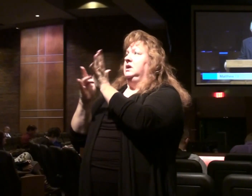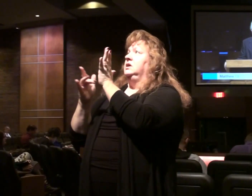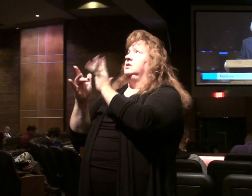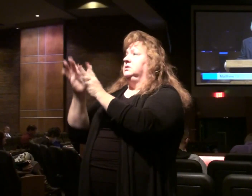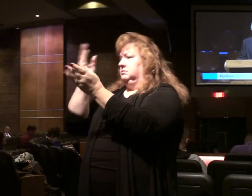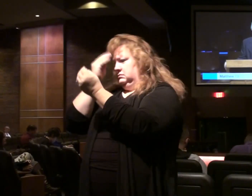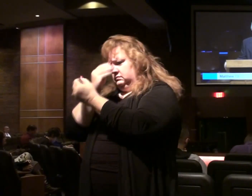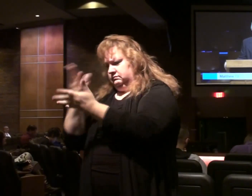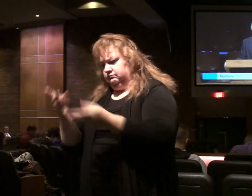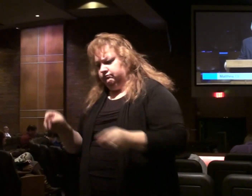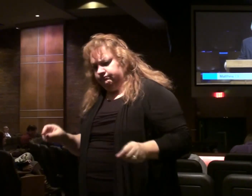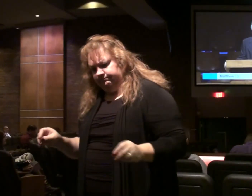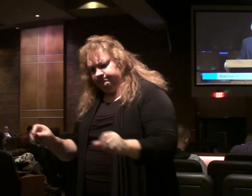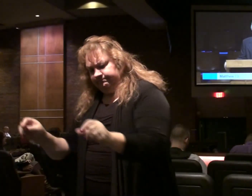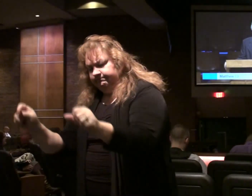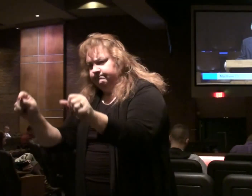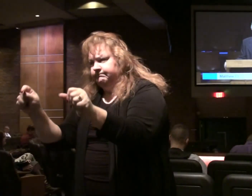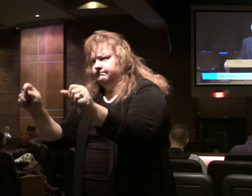sowing the seed.